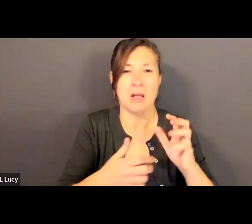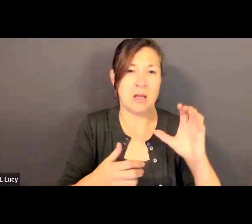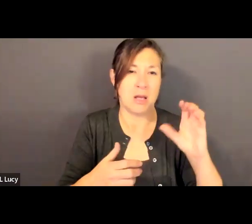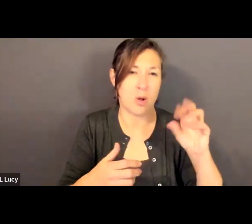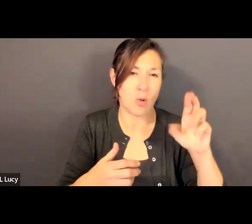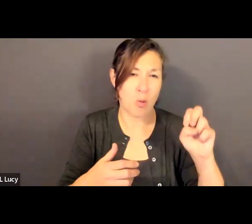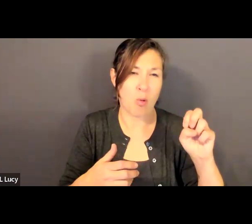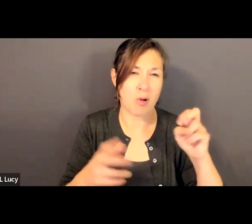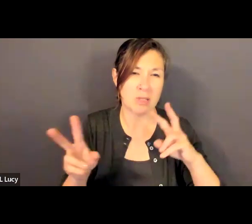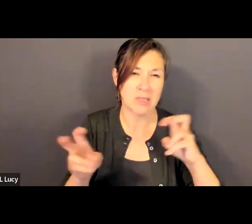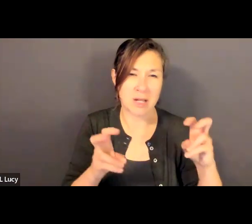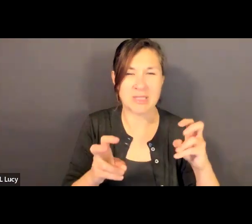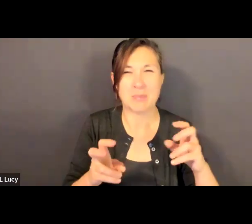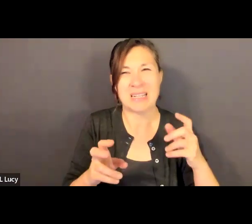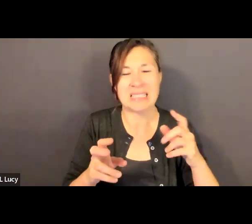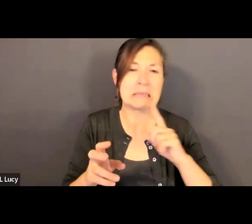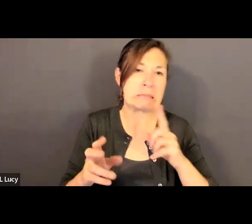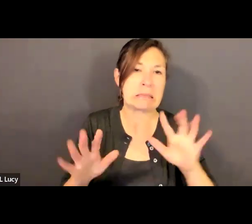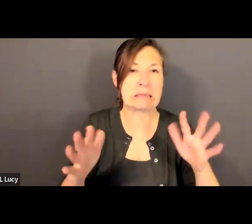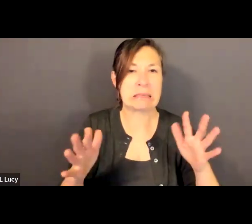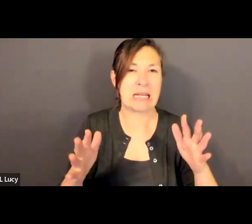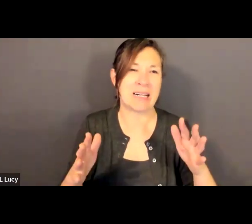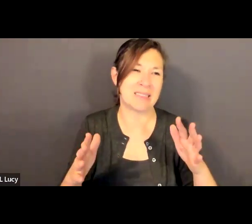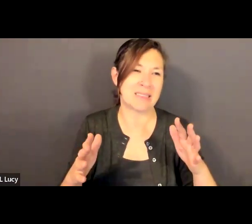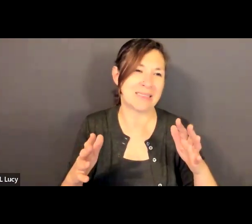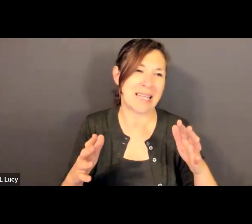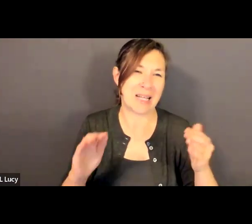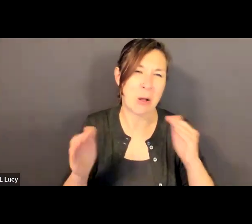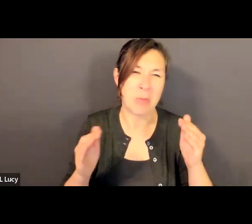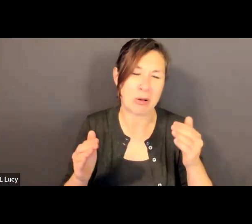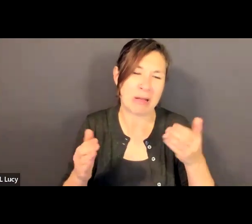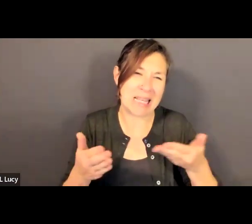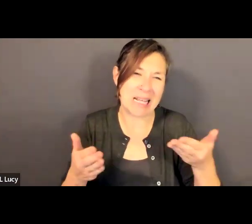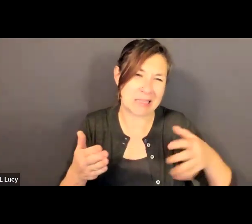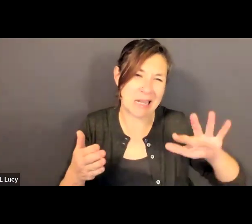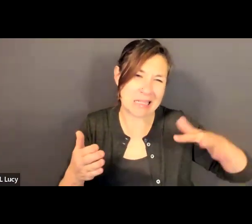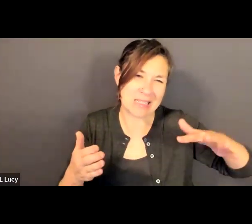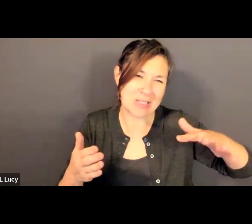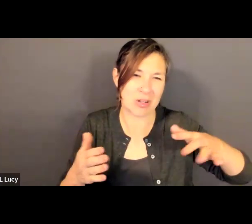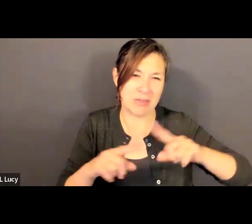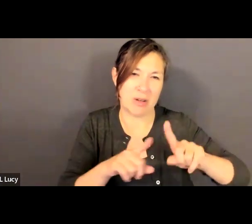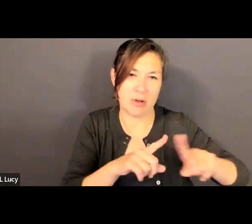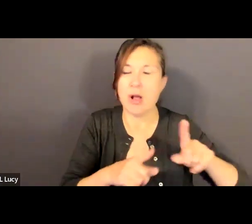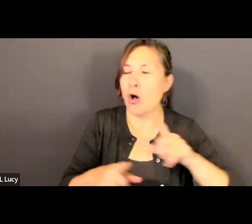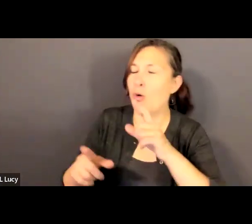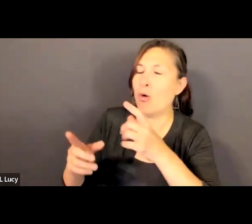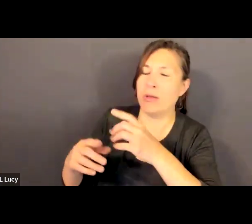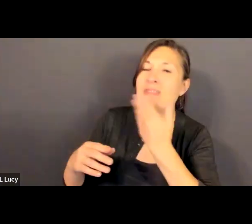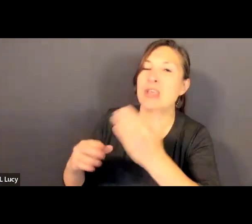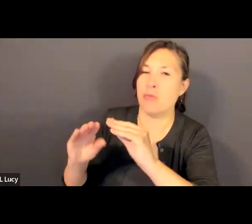and oranges, but it's like a little bit of apples and clementines or something. So. That was the clarification I needed. Thank you.